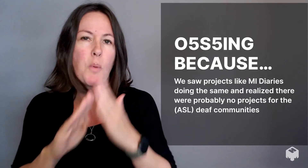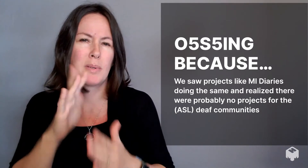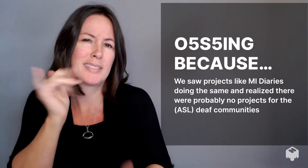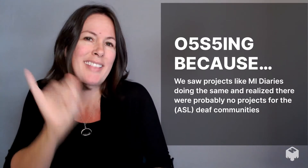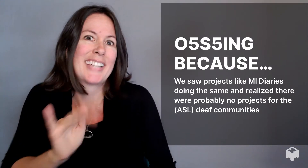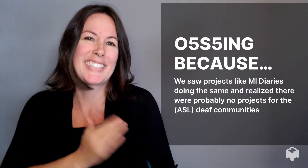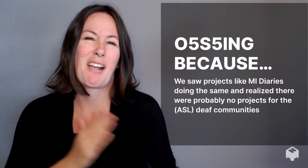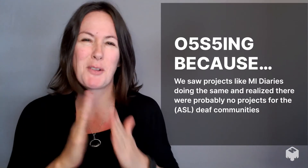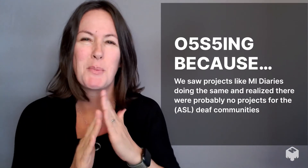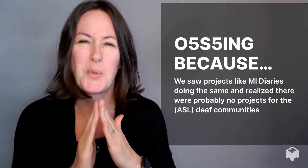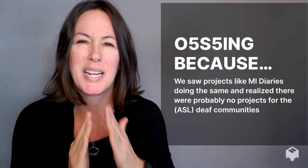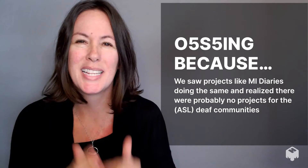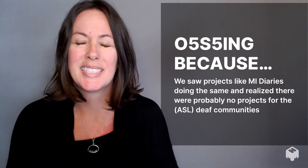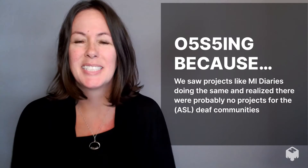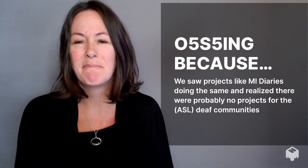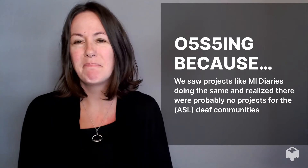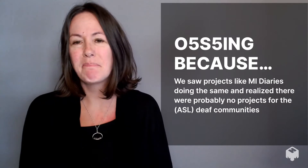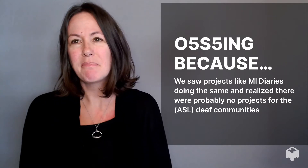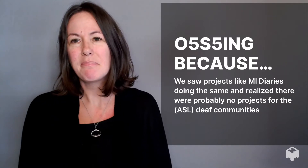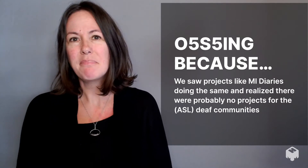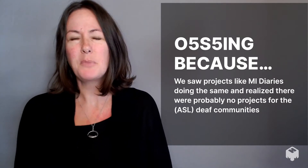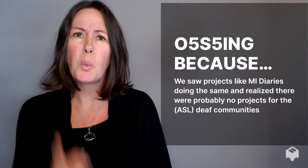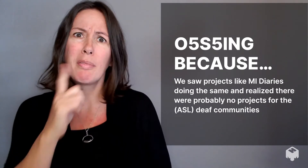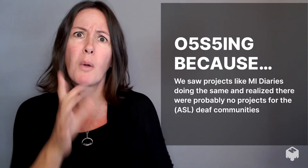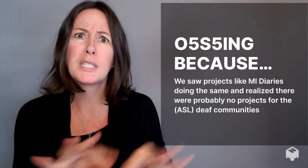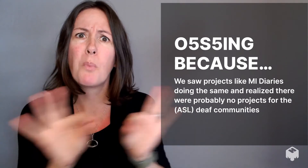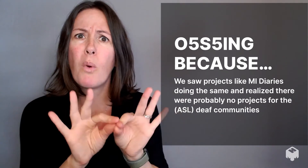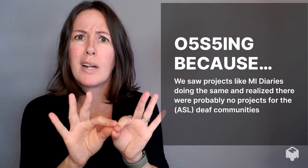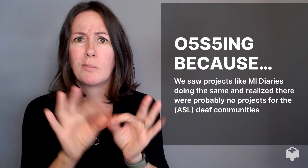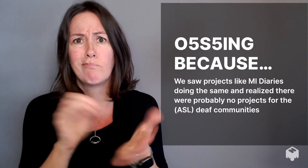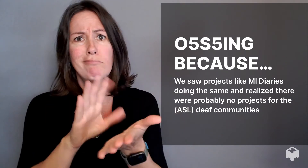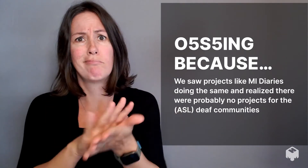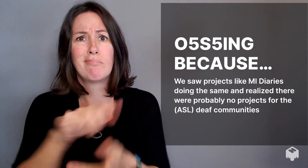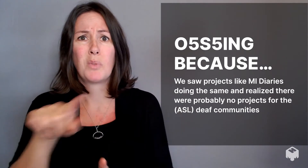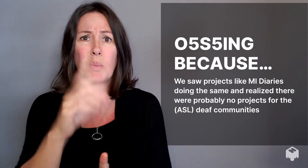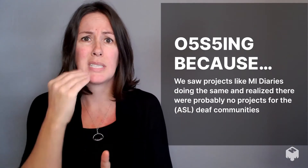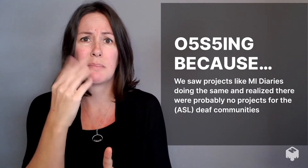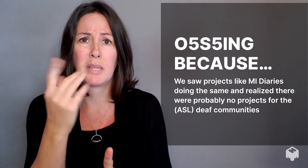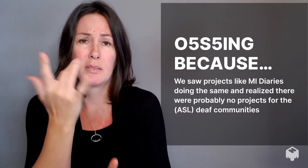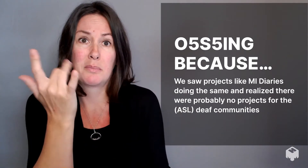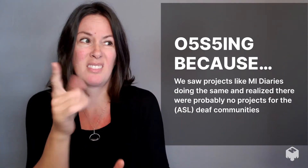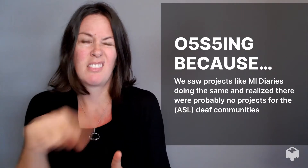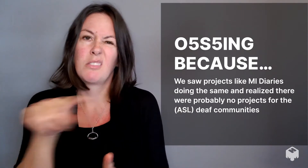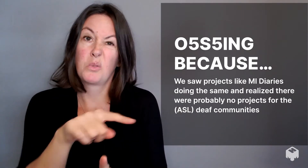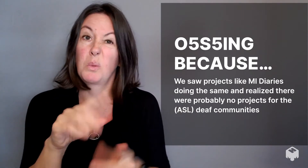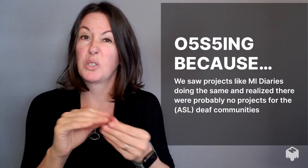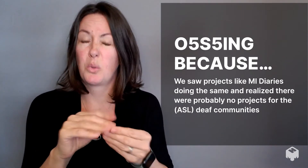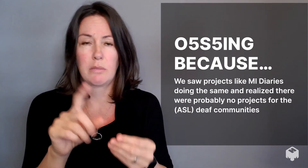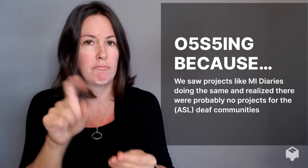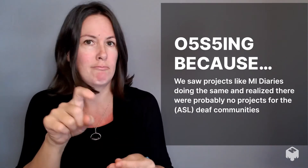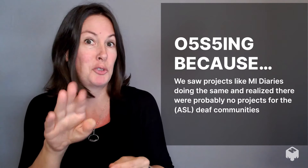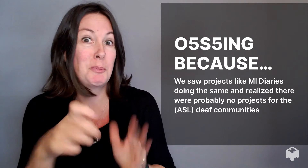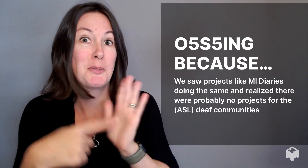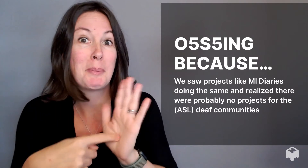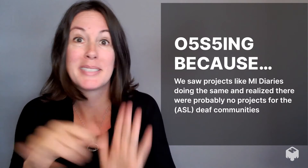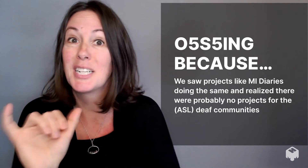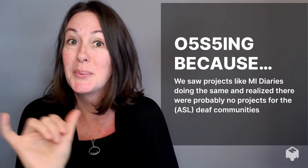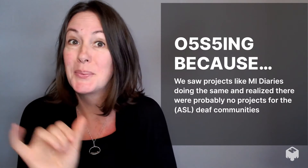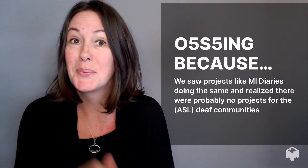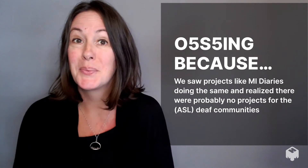have decided to focus on ASL communities and researching their experiences within COVID, because their stories need to be represented